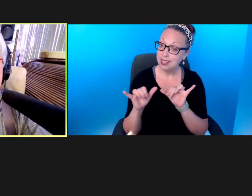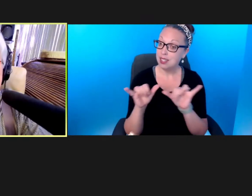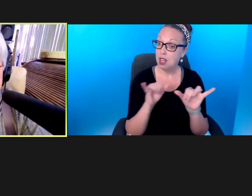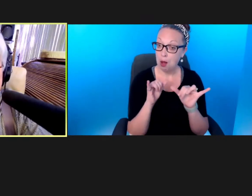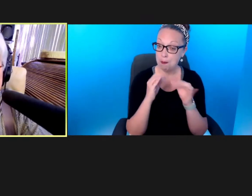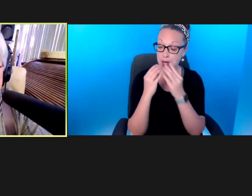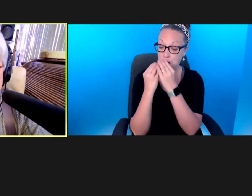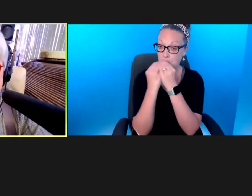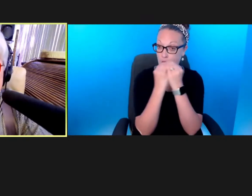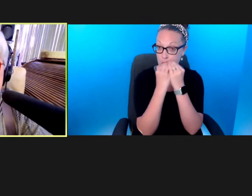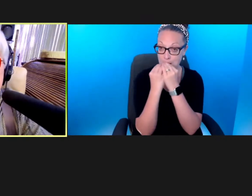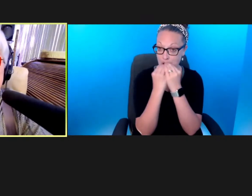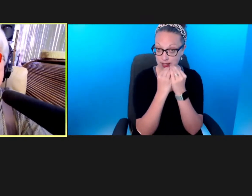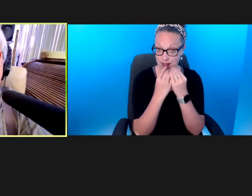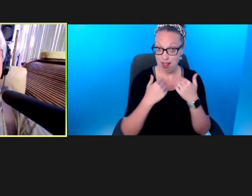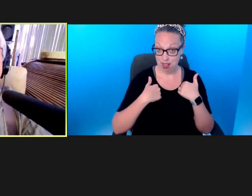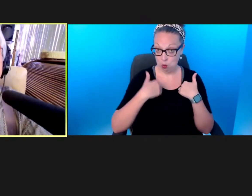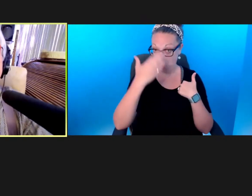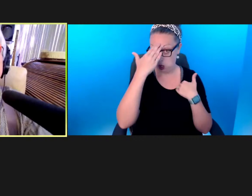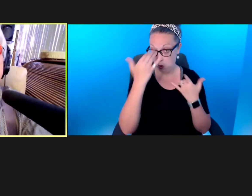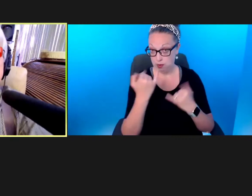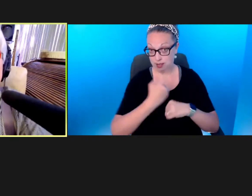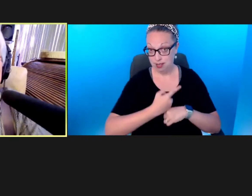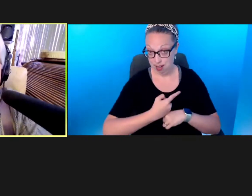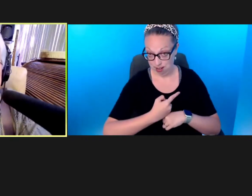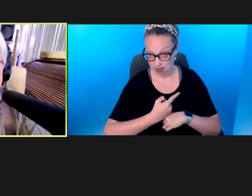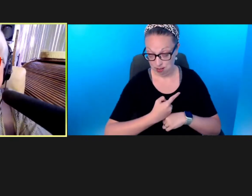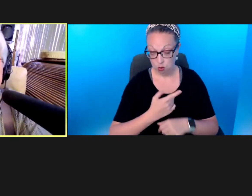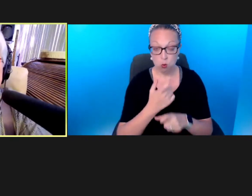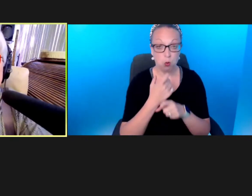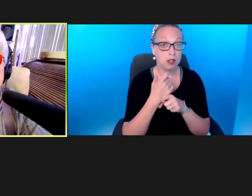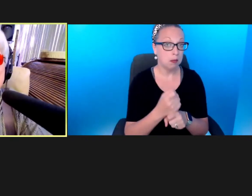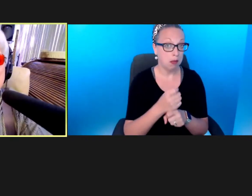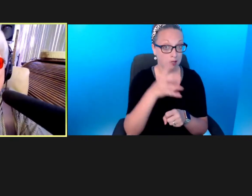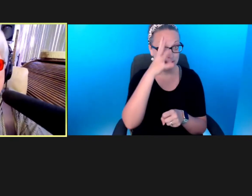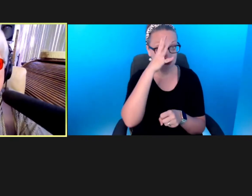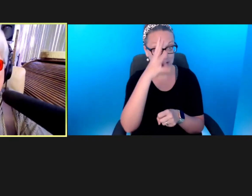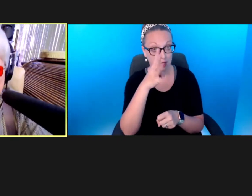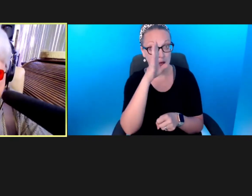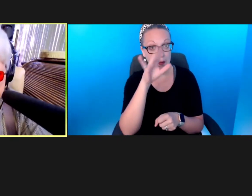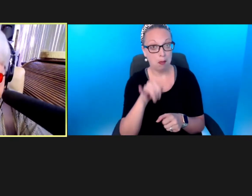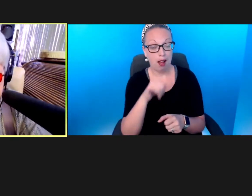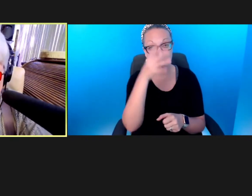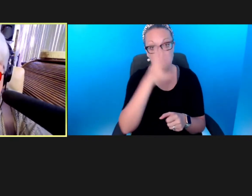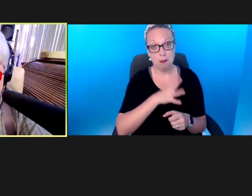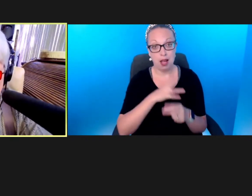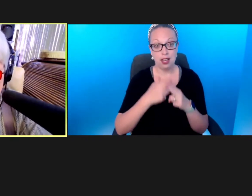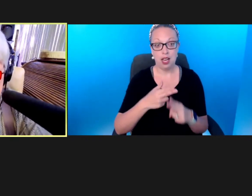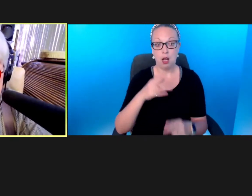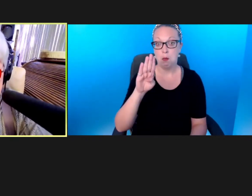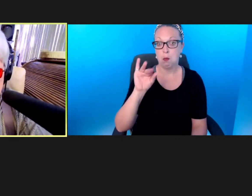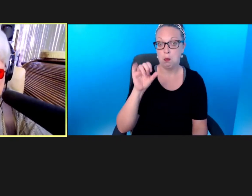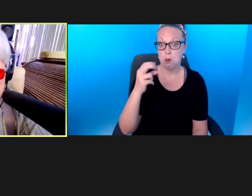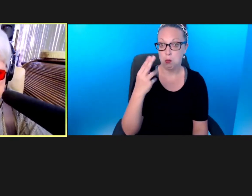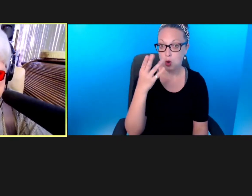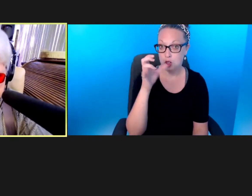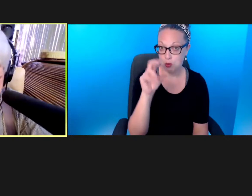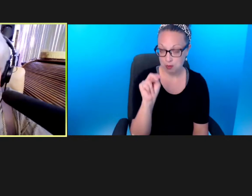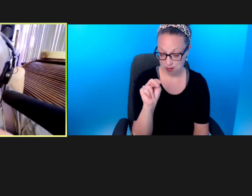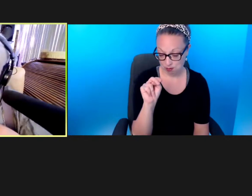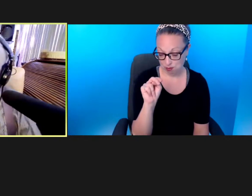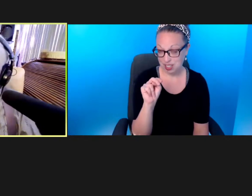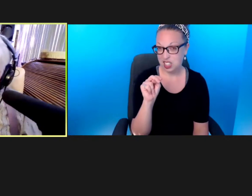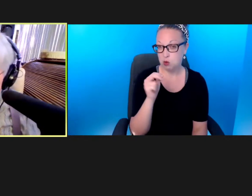we know today was invented initially by a guy named Buschmann, a German, in the 1820s.